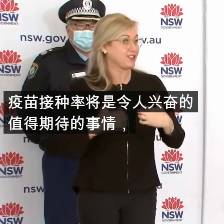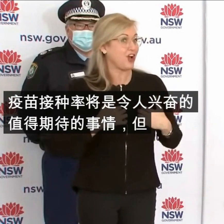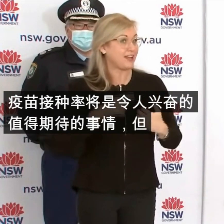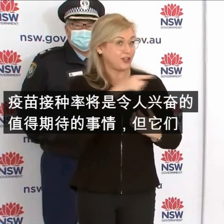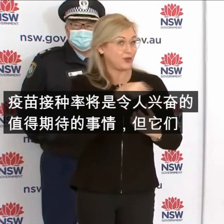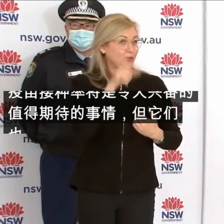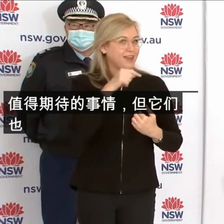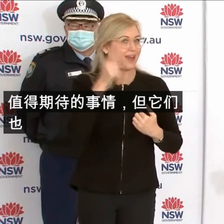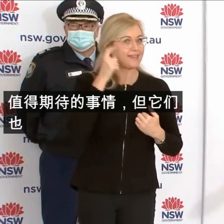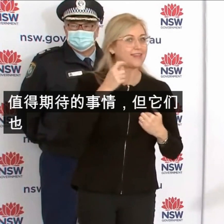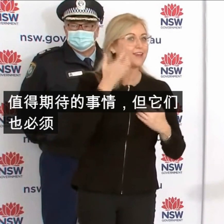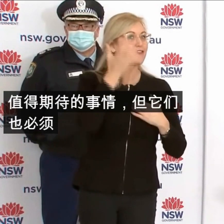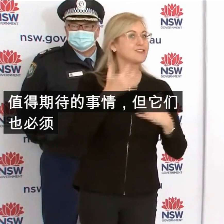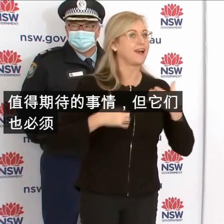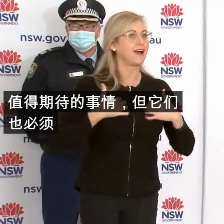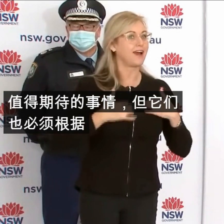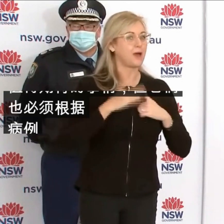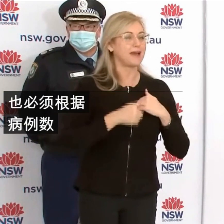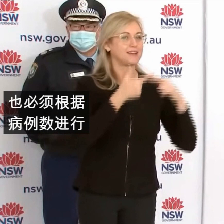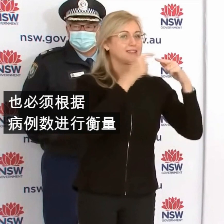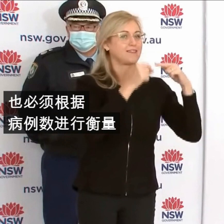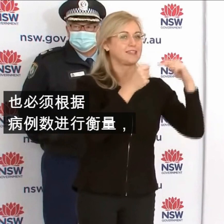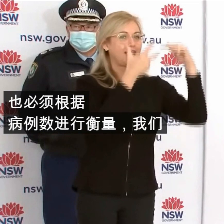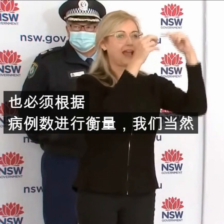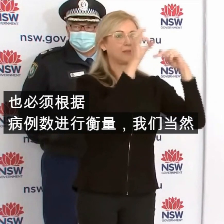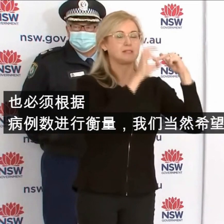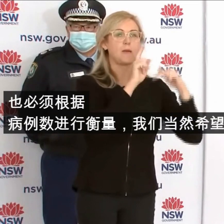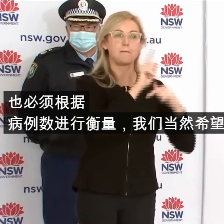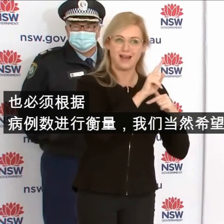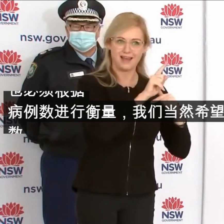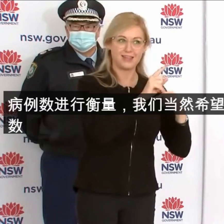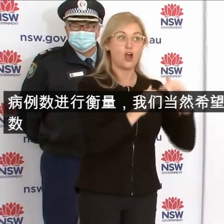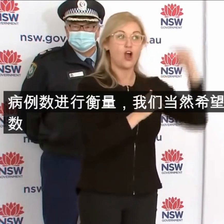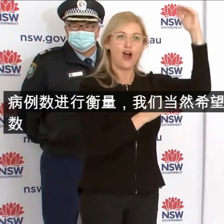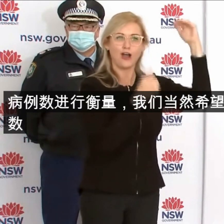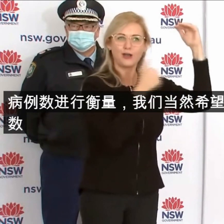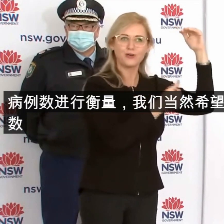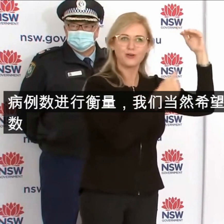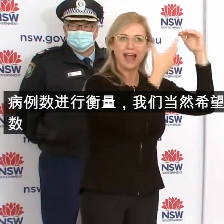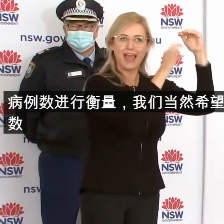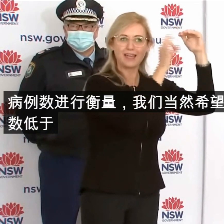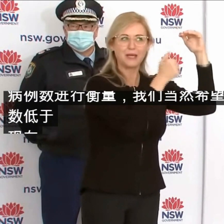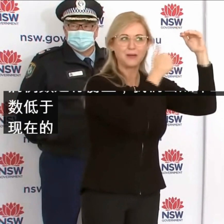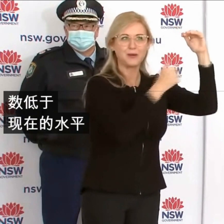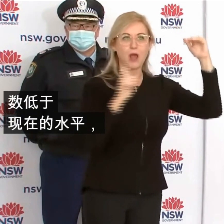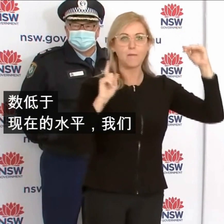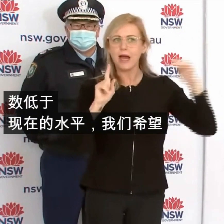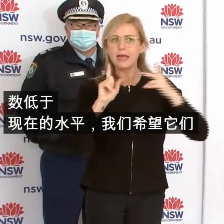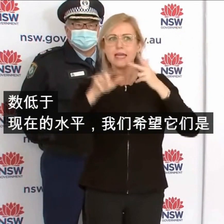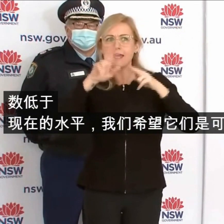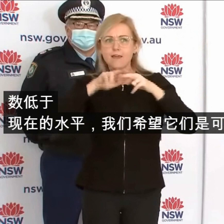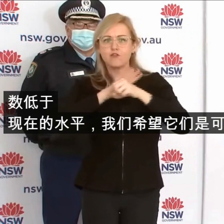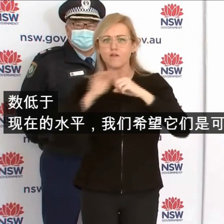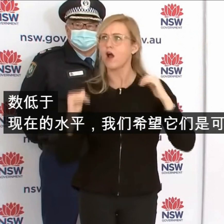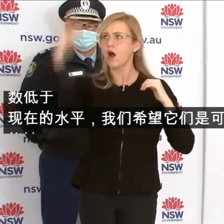forward to, but they will also have to be measured against the case numbers, and we certainly want case numbers to be lower than what they are now. We want them to